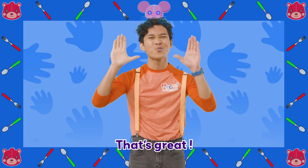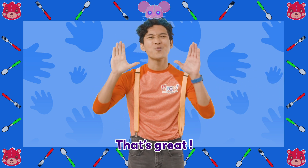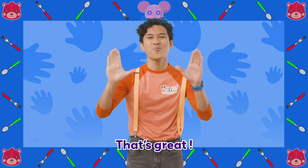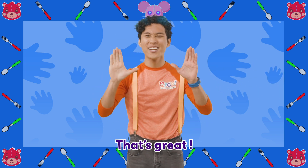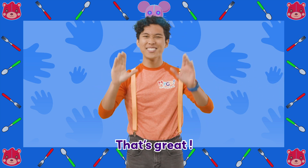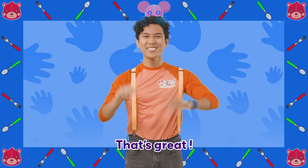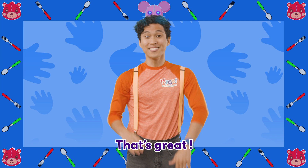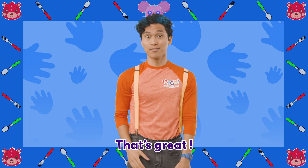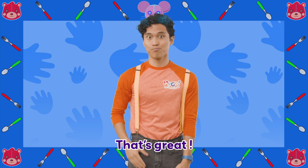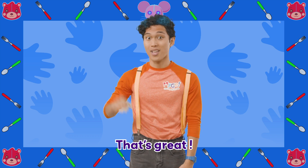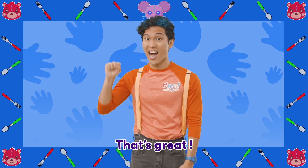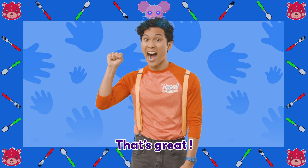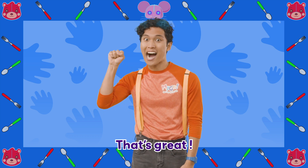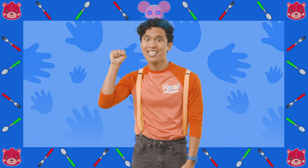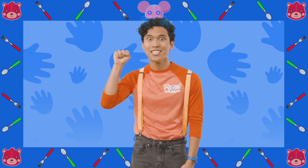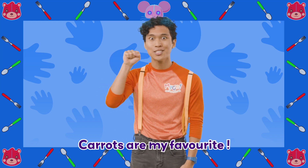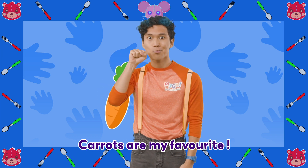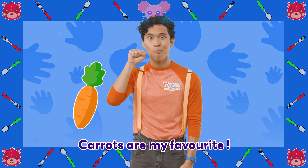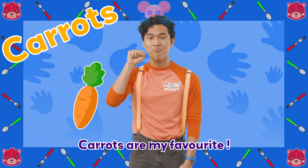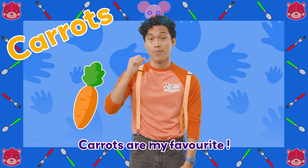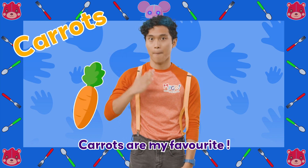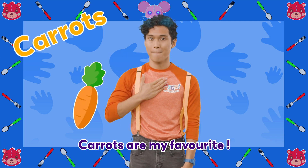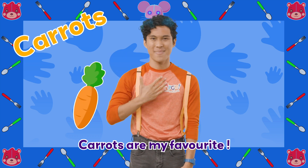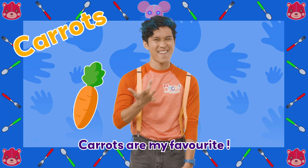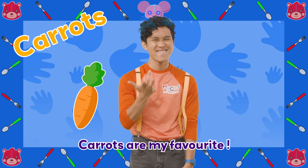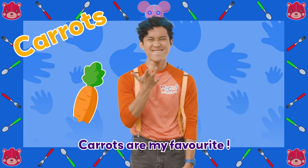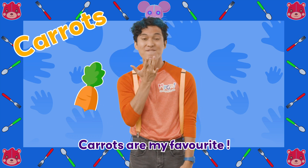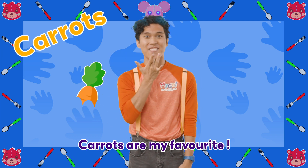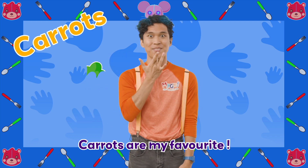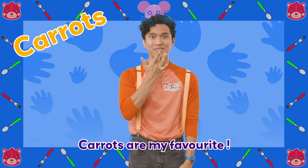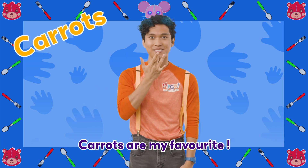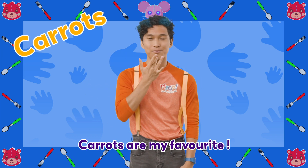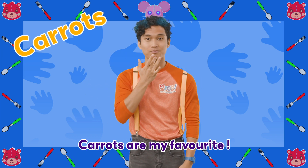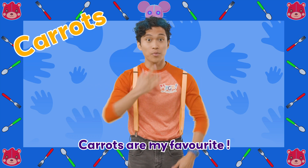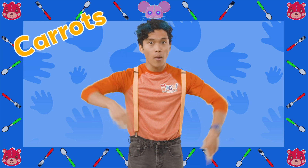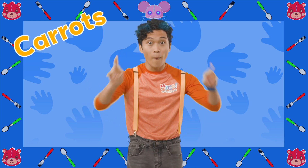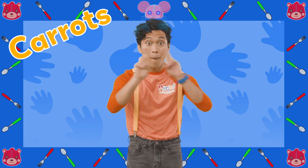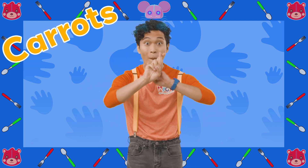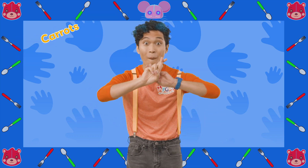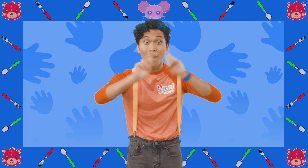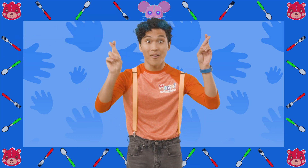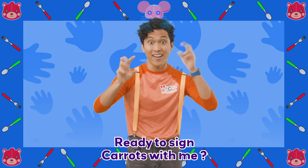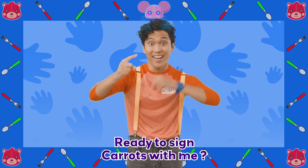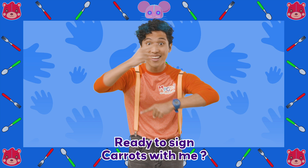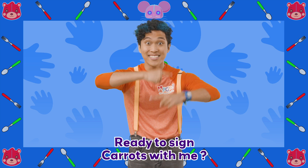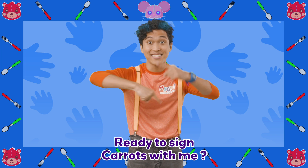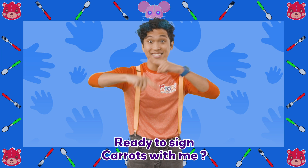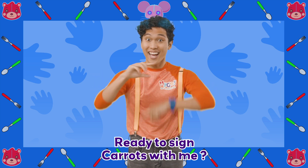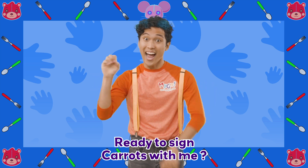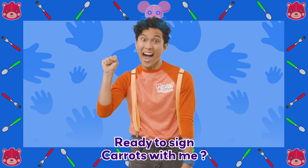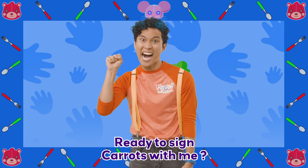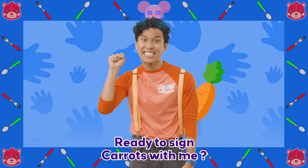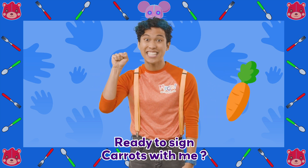That's great. Carrots are my favorite. Ready to sign carrots with